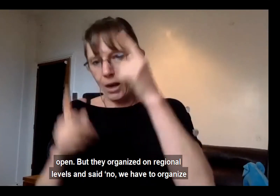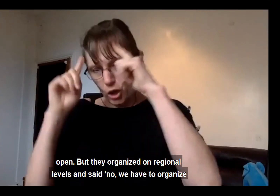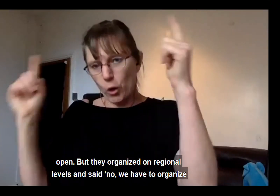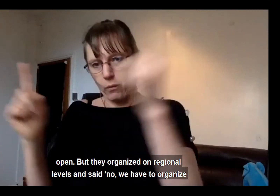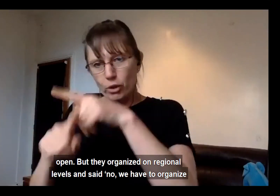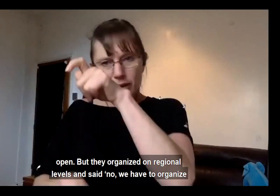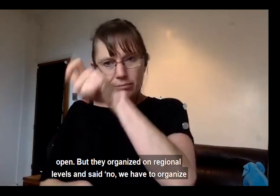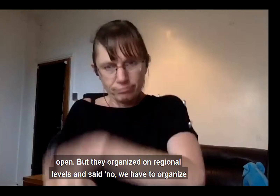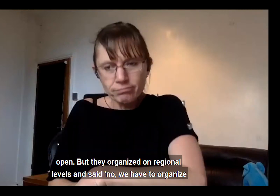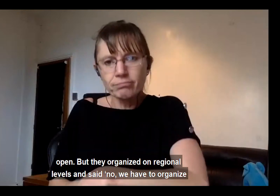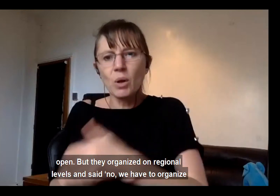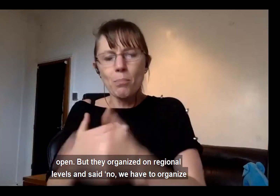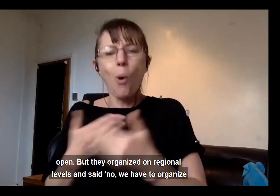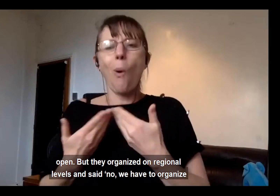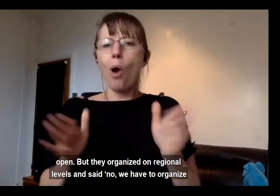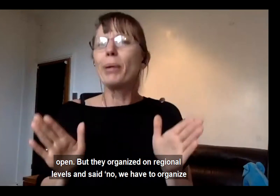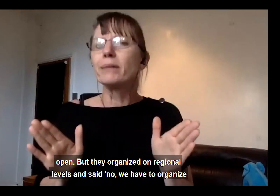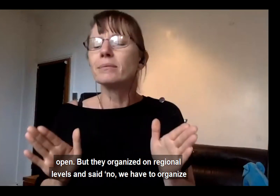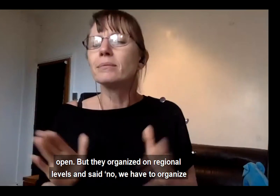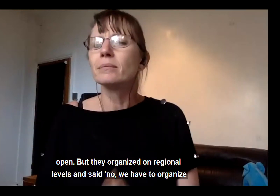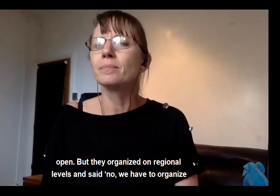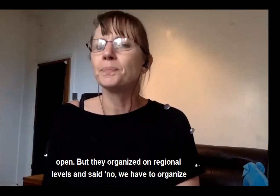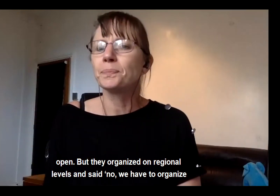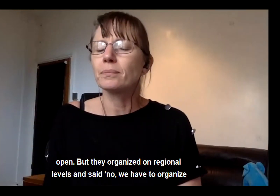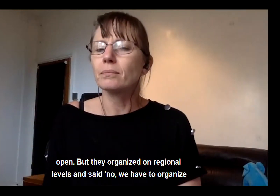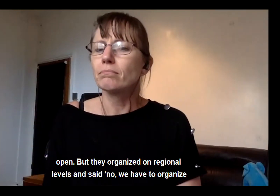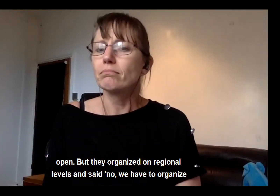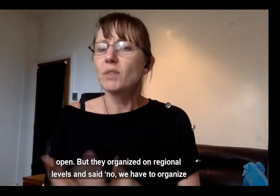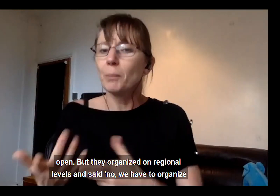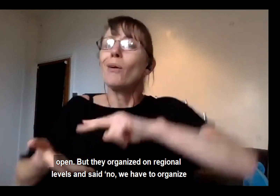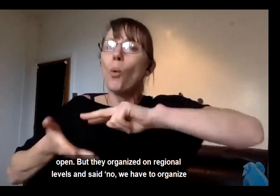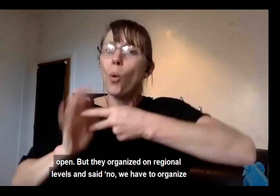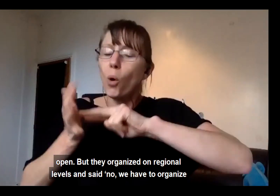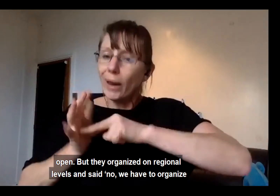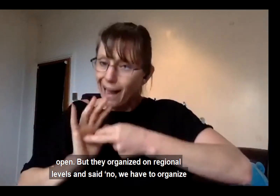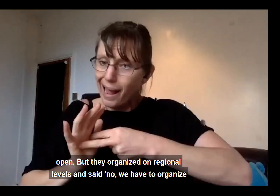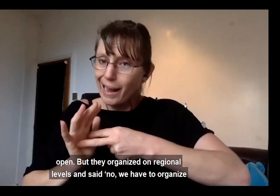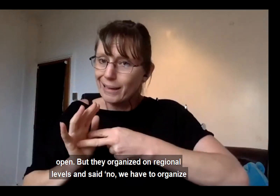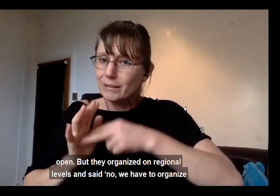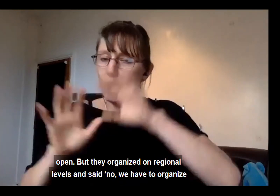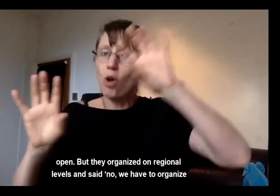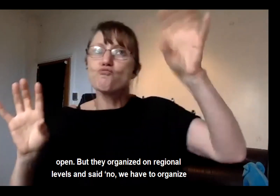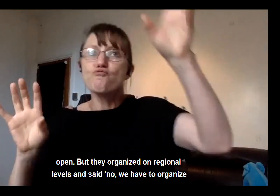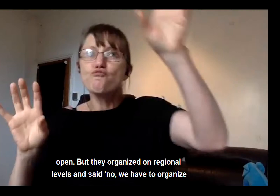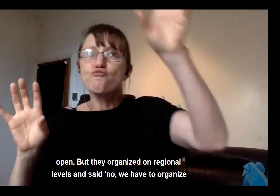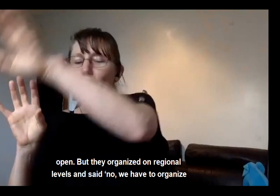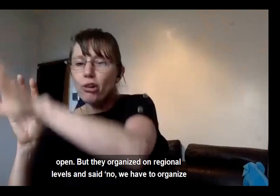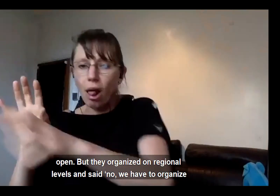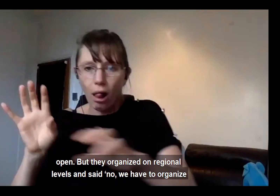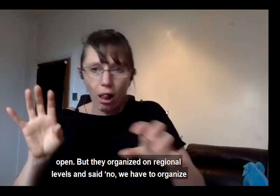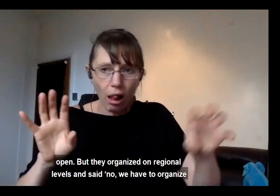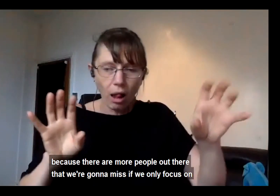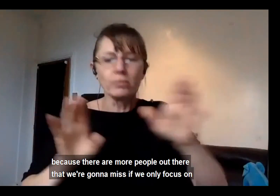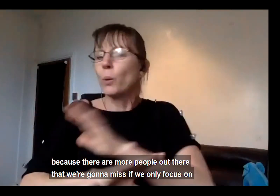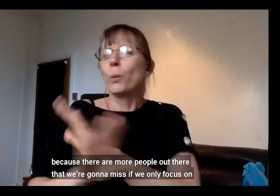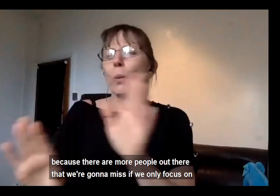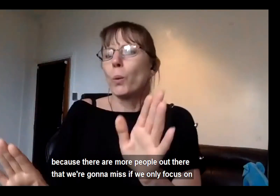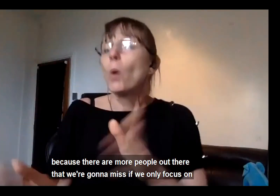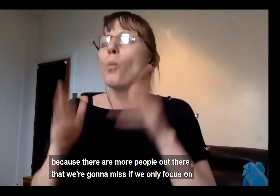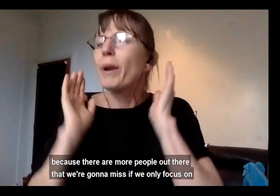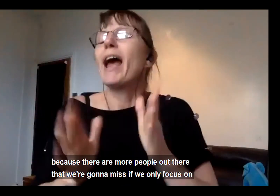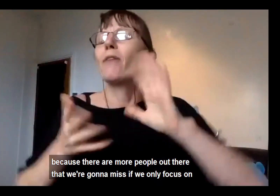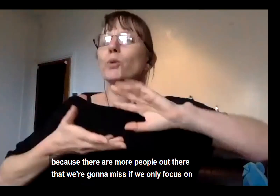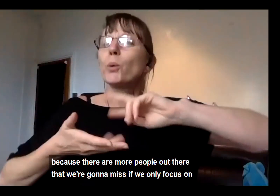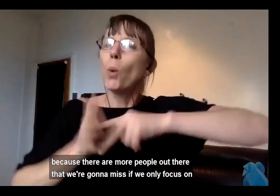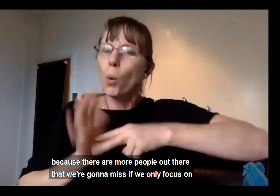more open. But they organised on regional levels and said, no, we have to organise because